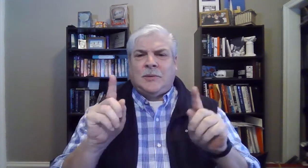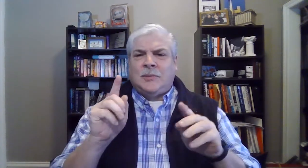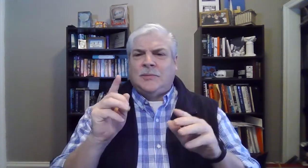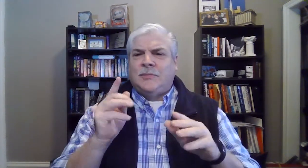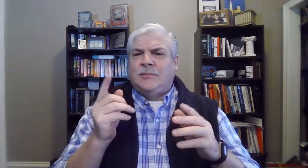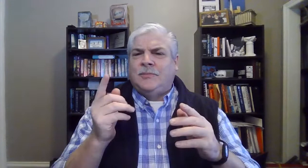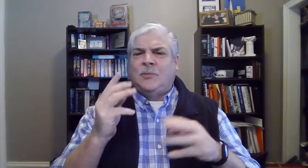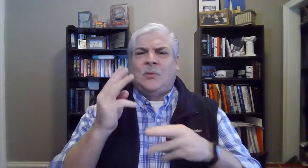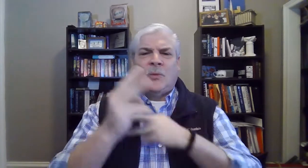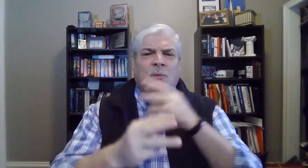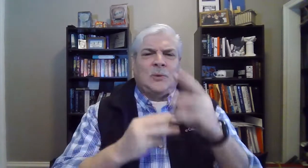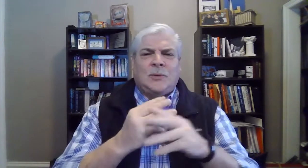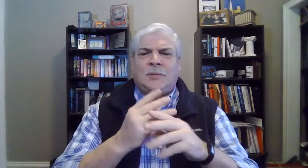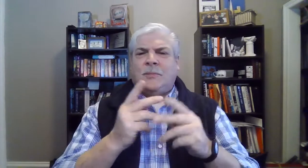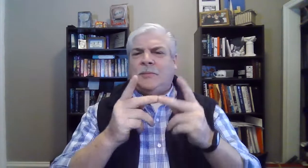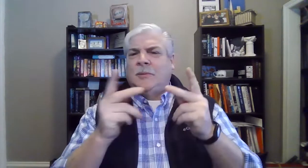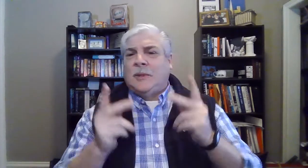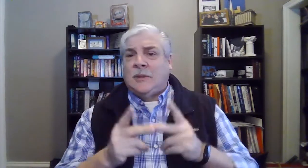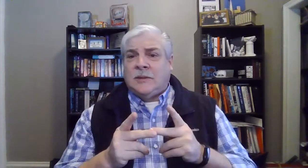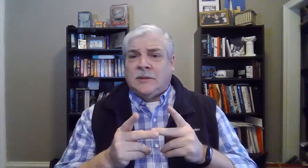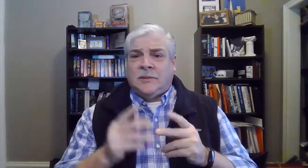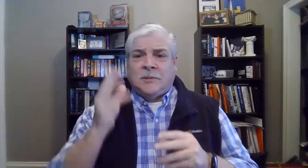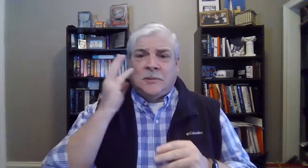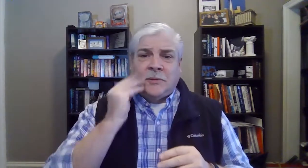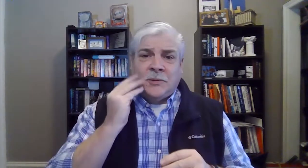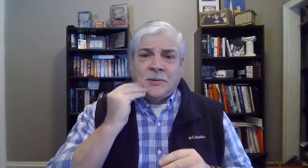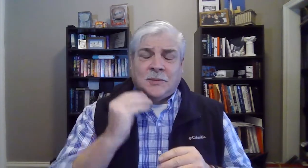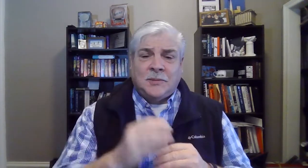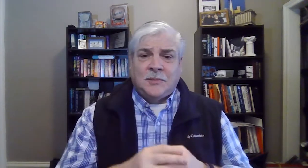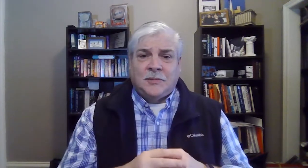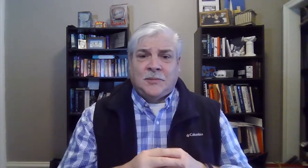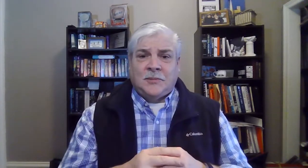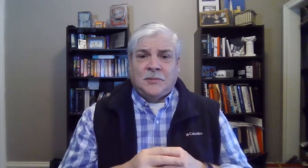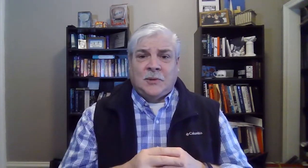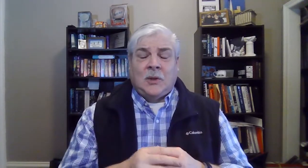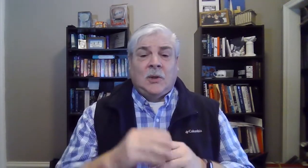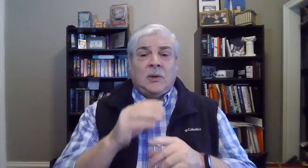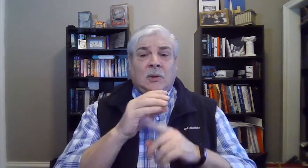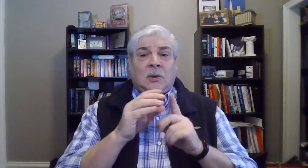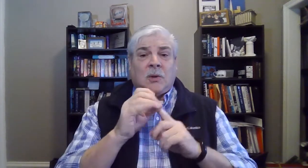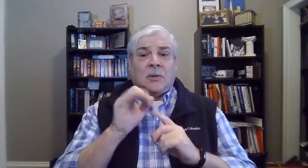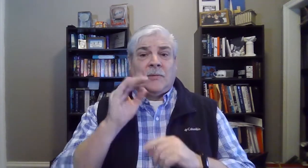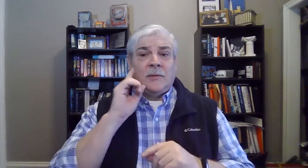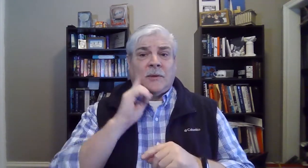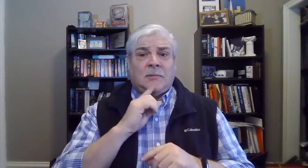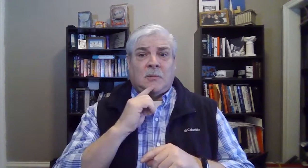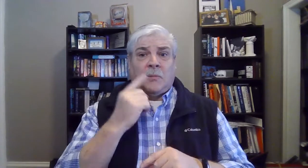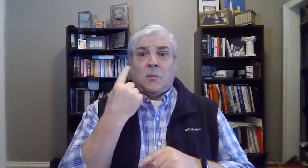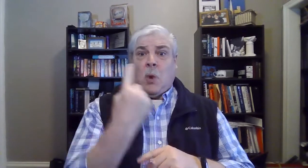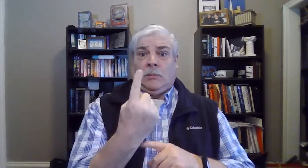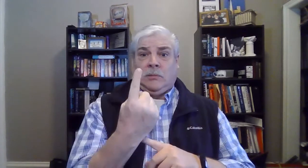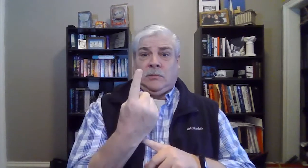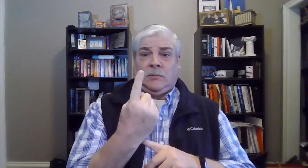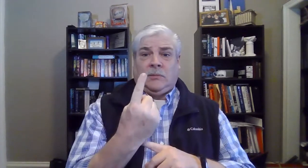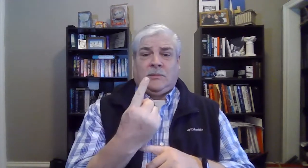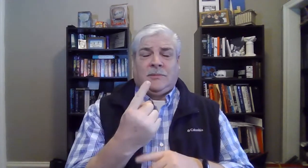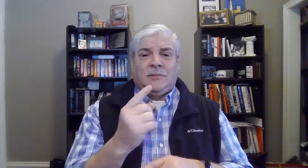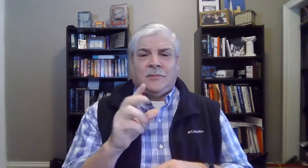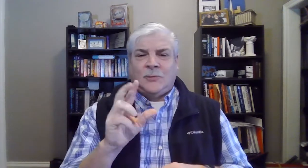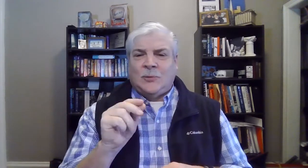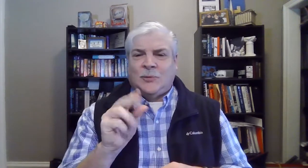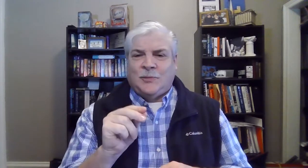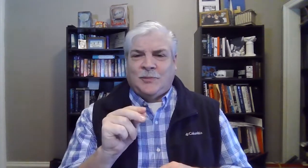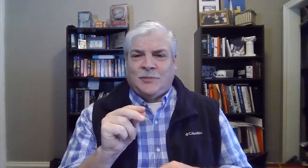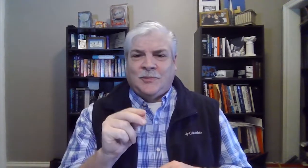different cultural world life experiences.